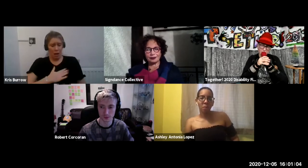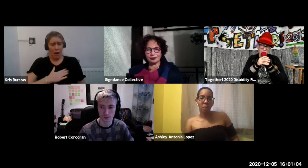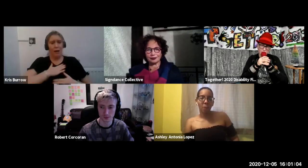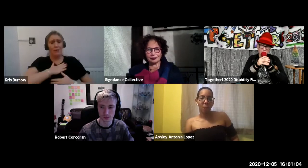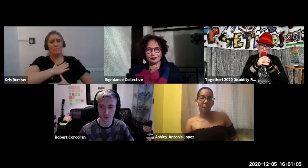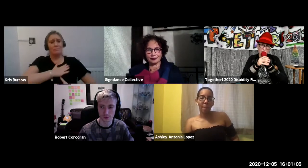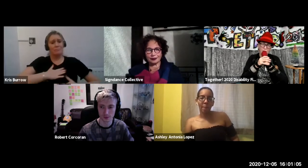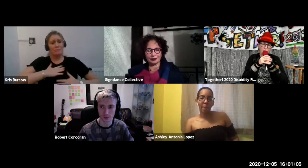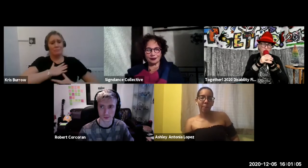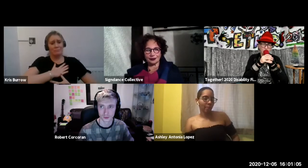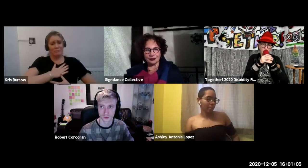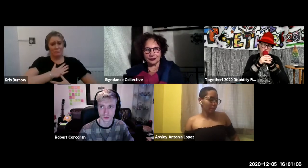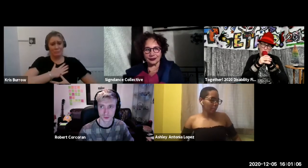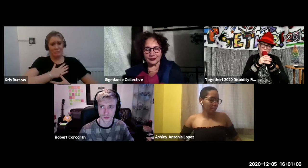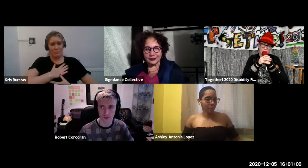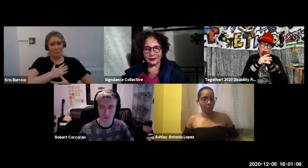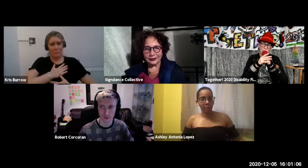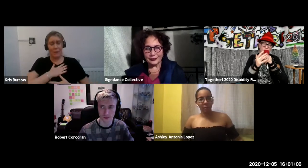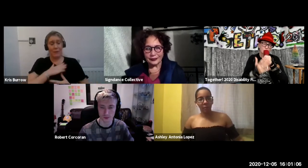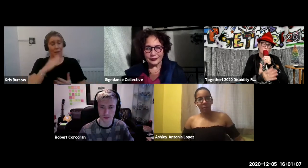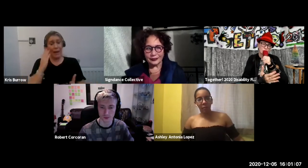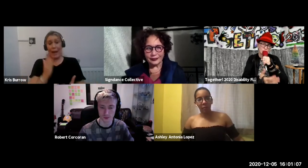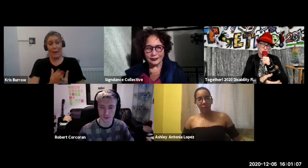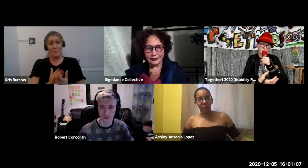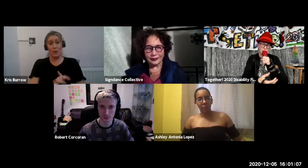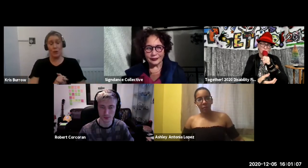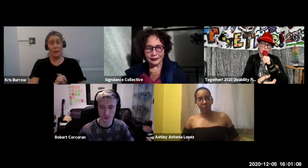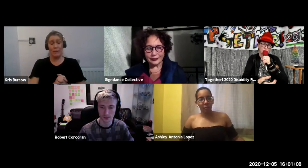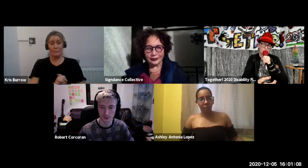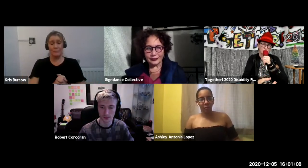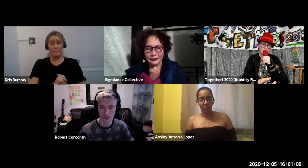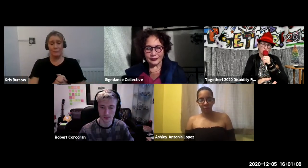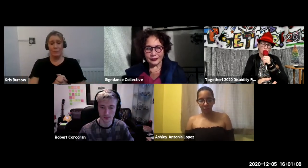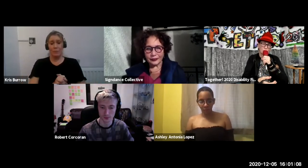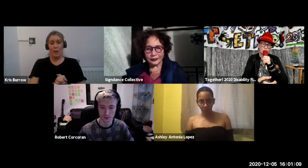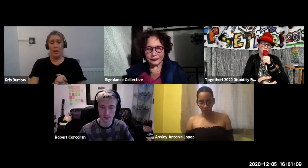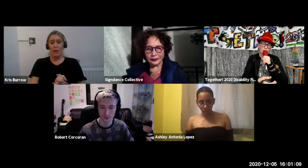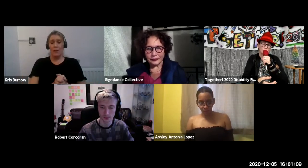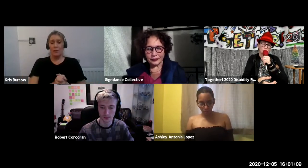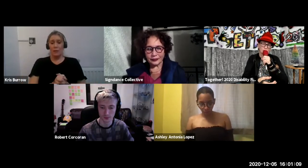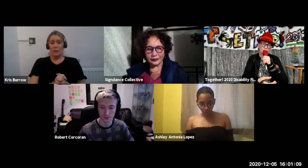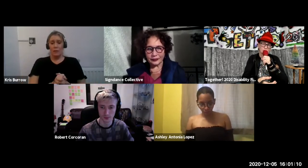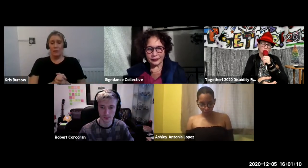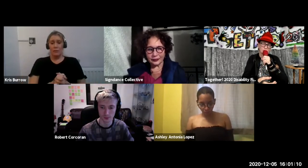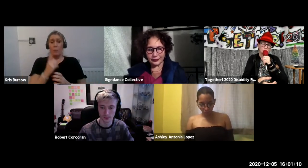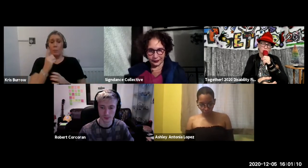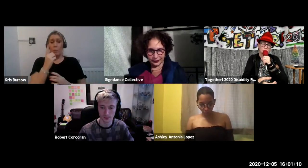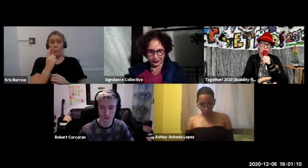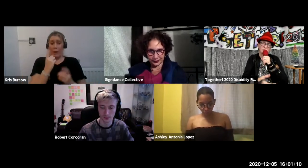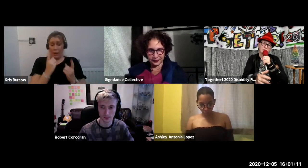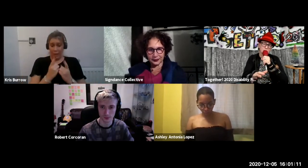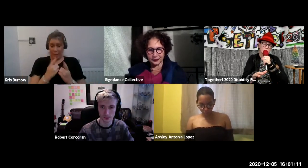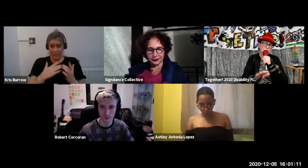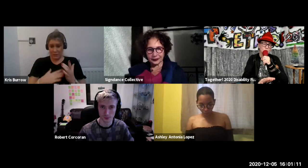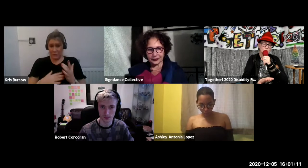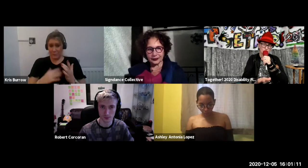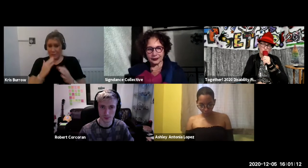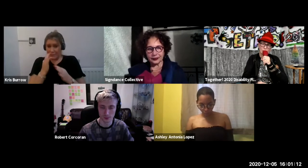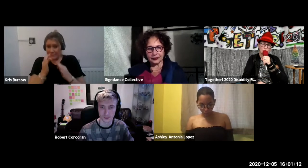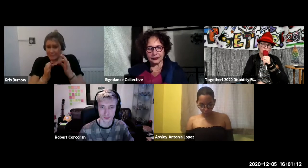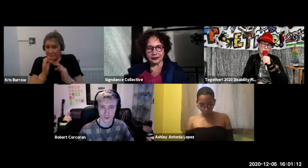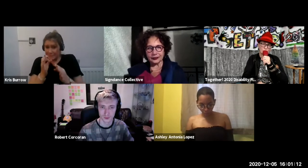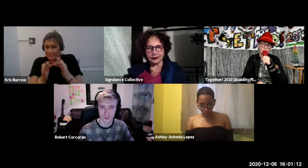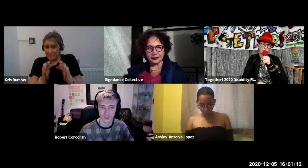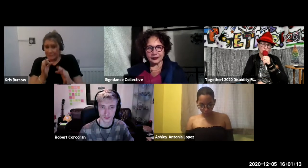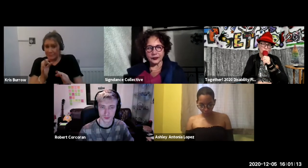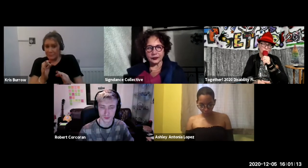Yeah, absolutely. I mean, one of the things I just wanted to sort of tease out a bit more was, yeah, that's that, because you do a